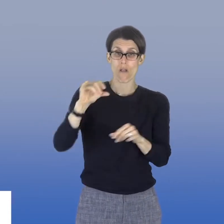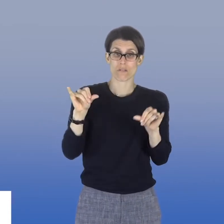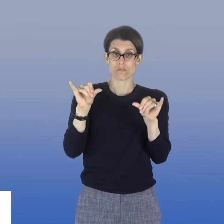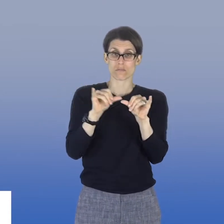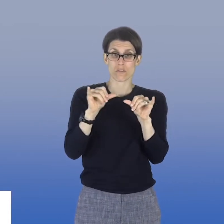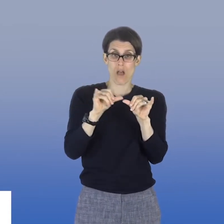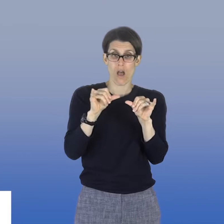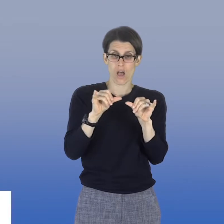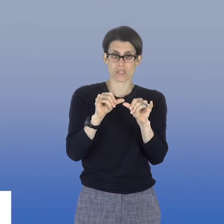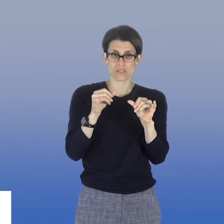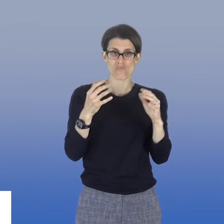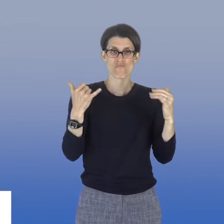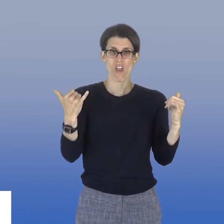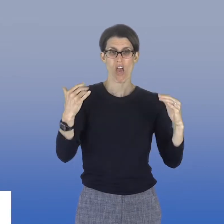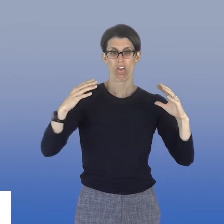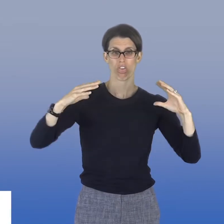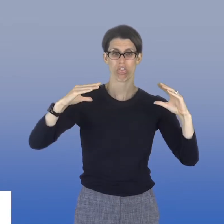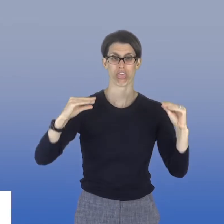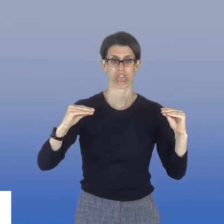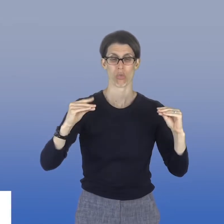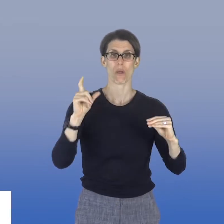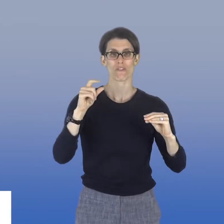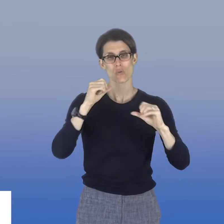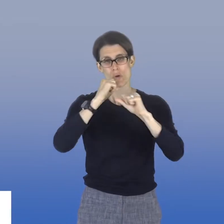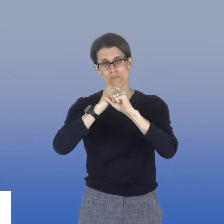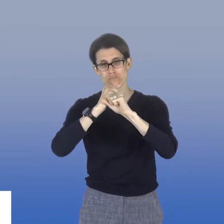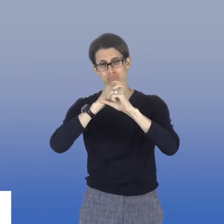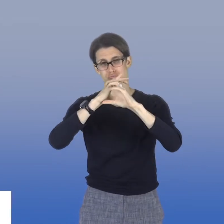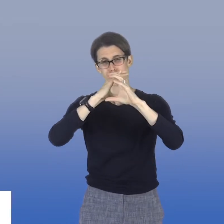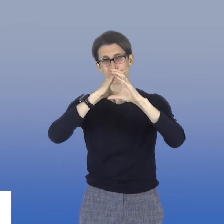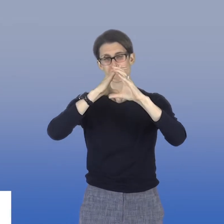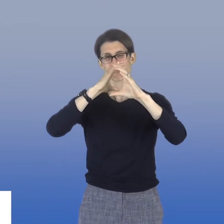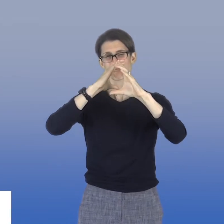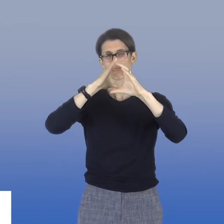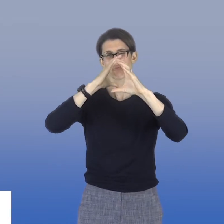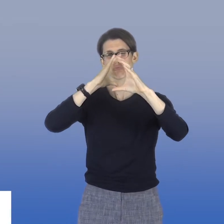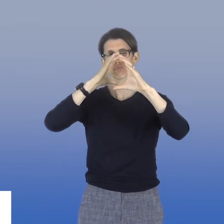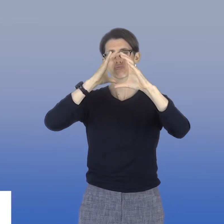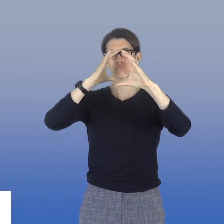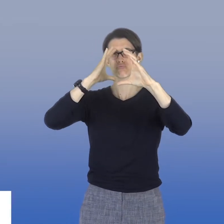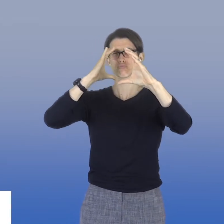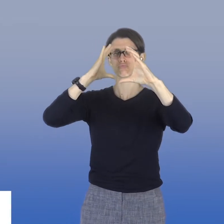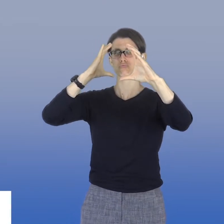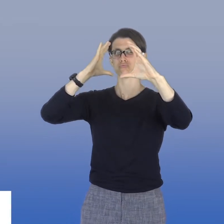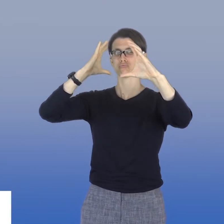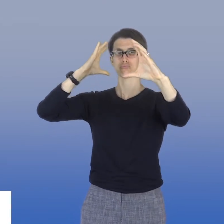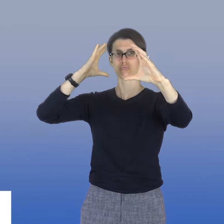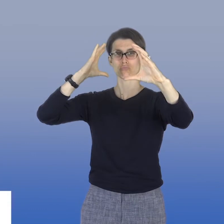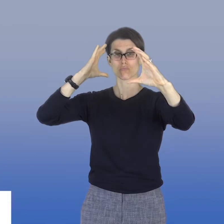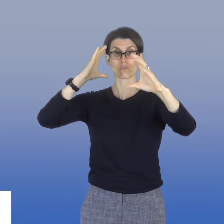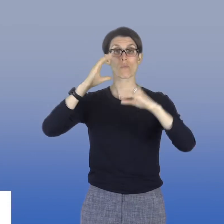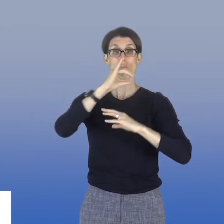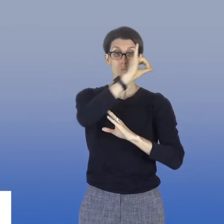whale to learn more about whales. First, we need to blow up our whale model. Her name is